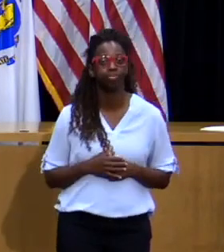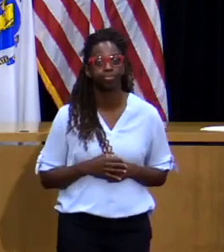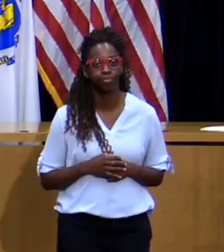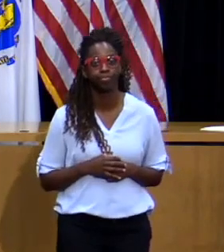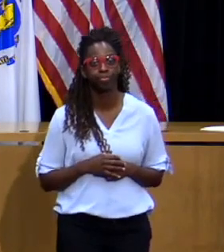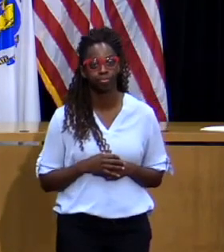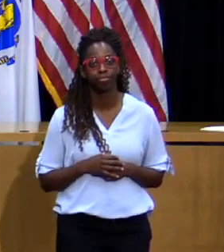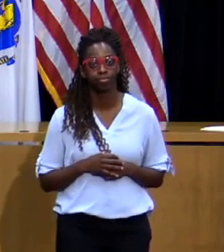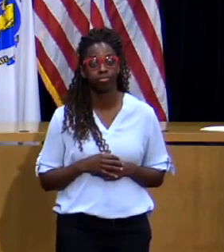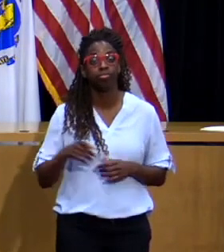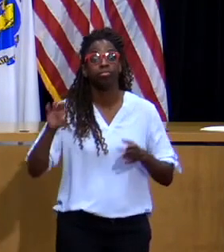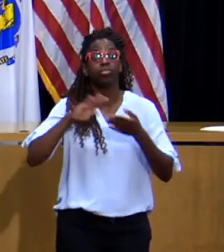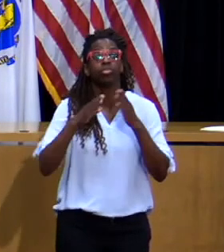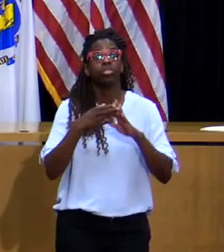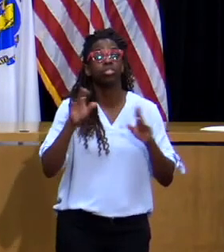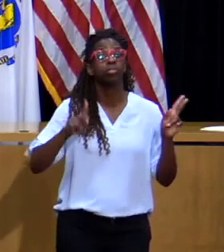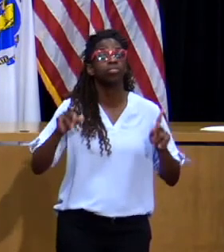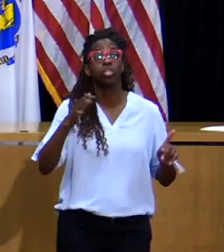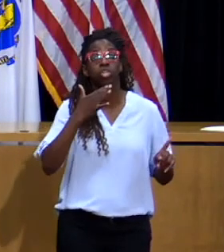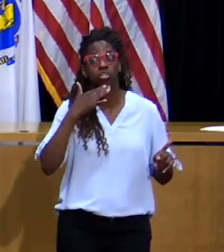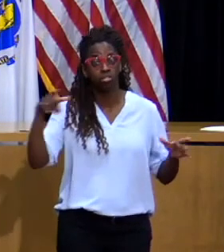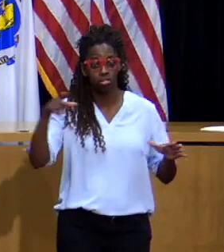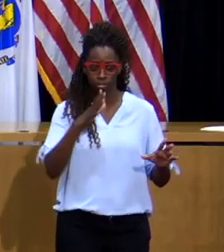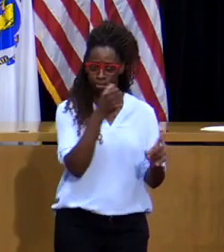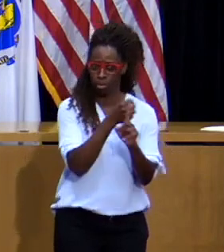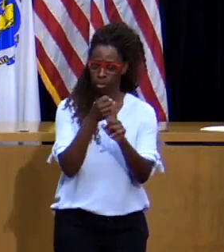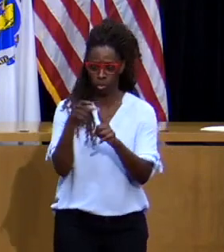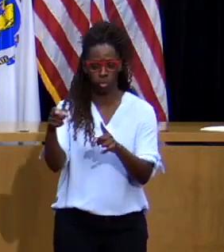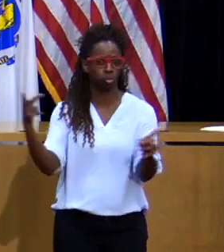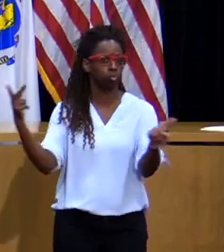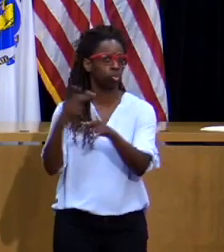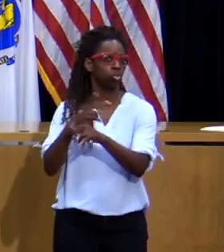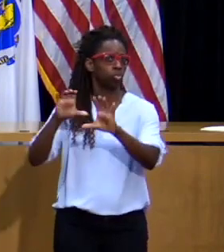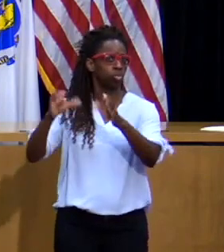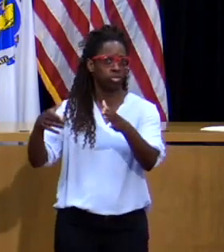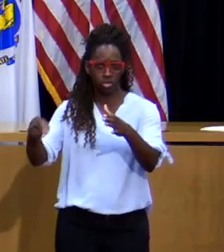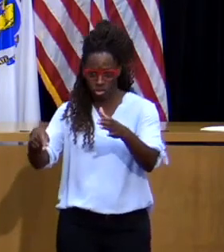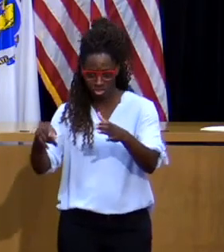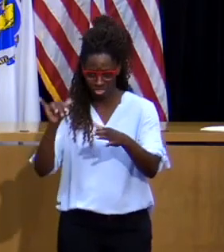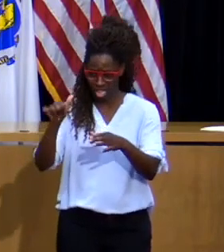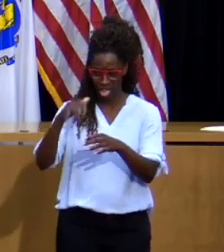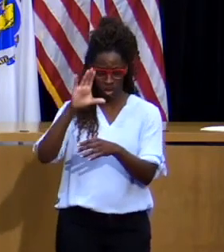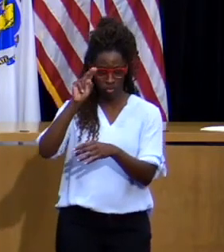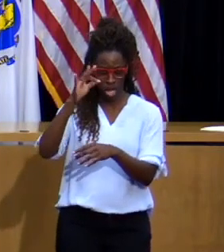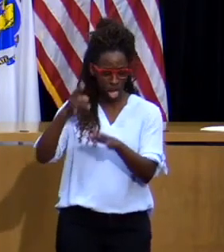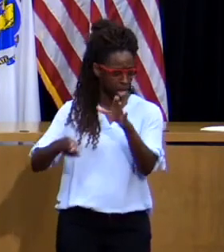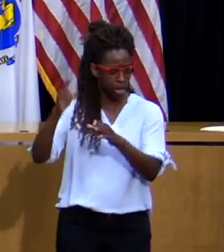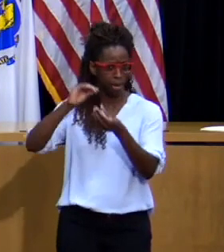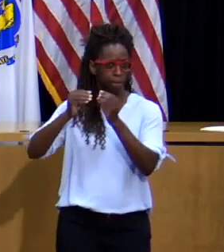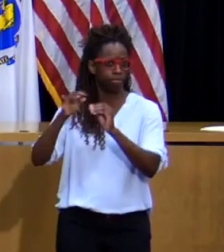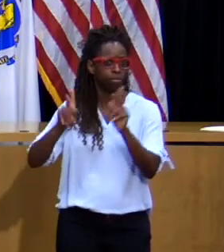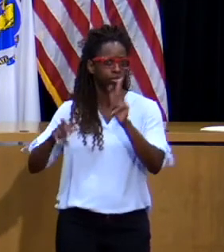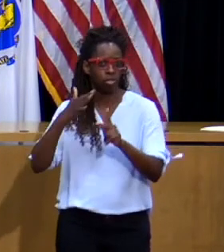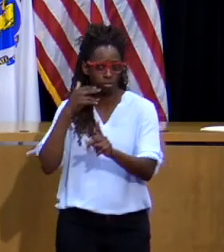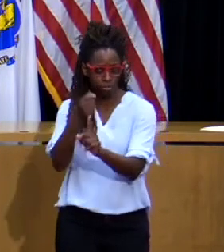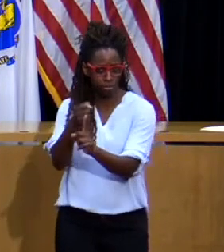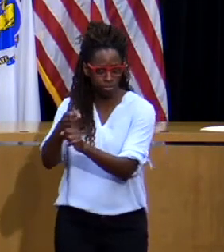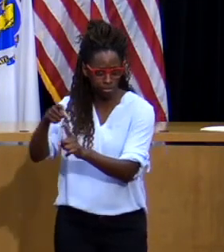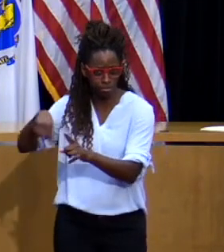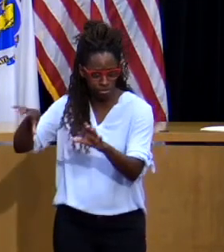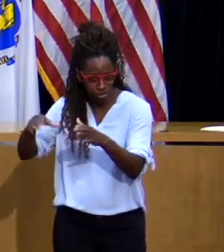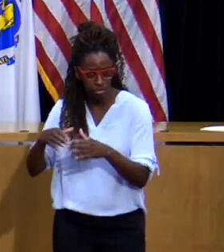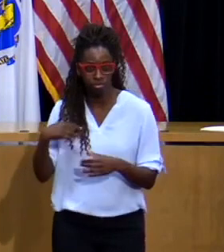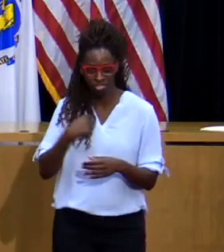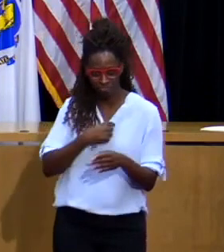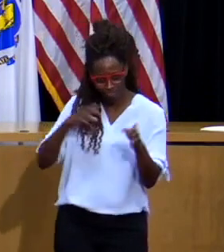have been disproportionately affected by the COVID-19 pandemic. So we particularly focused on including voices